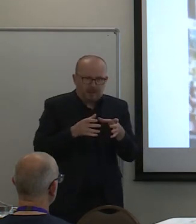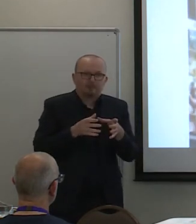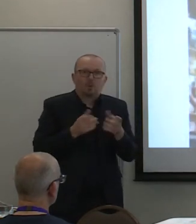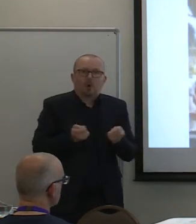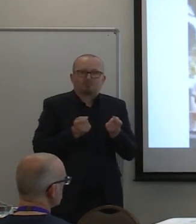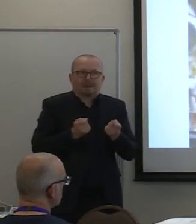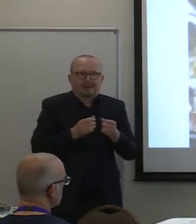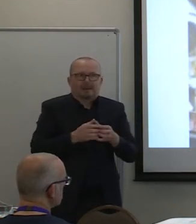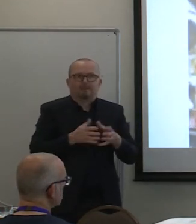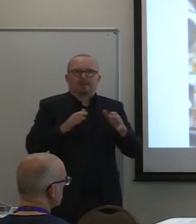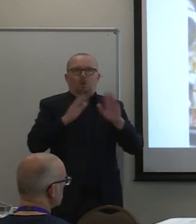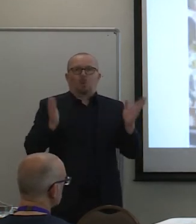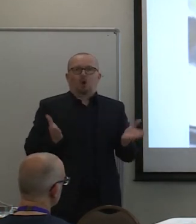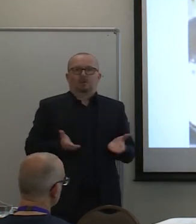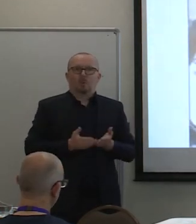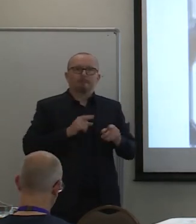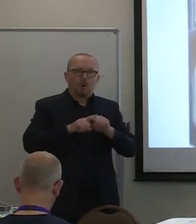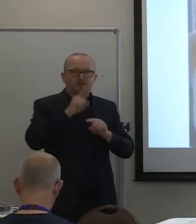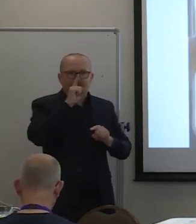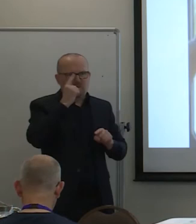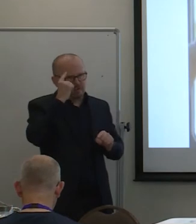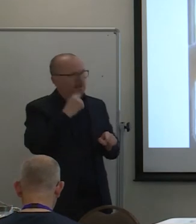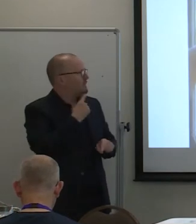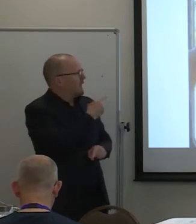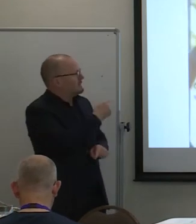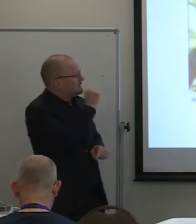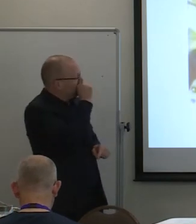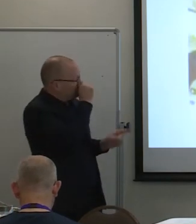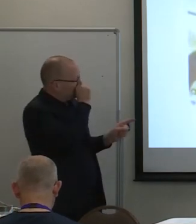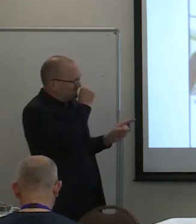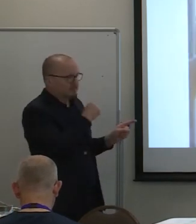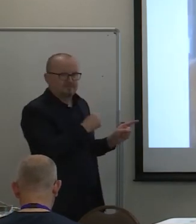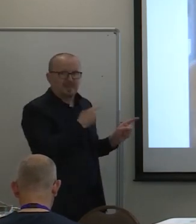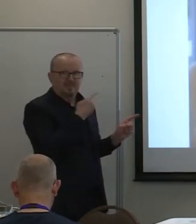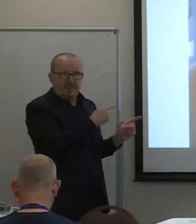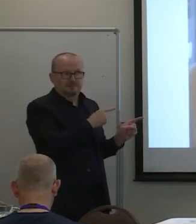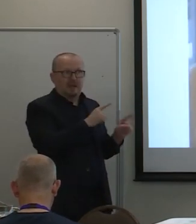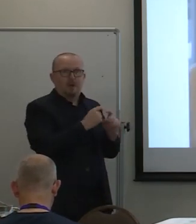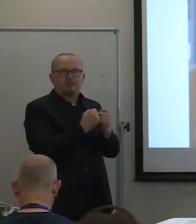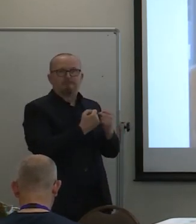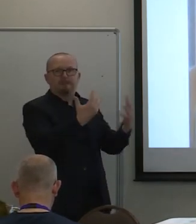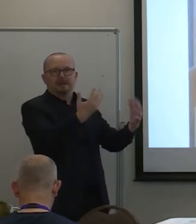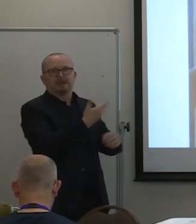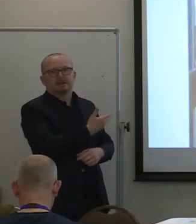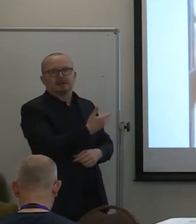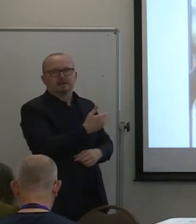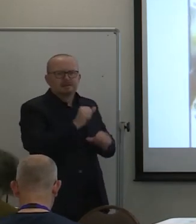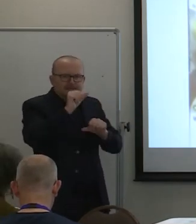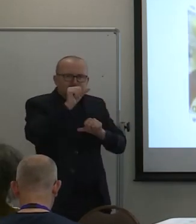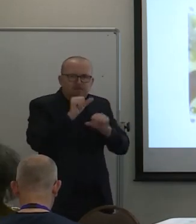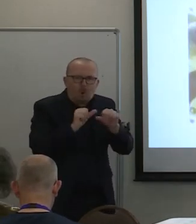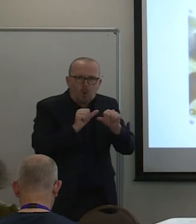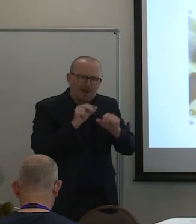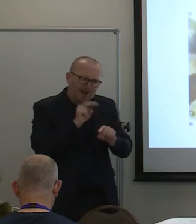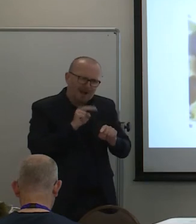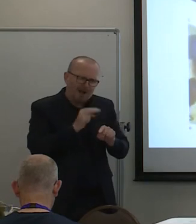people think like this. Bite-sized, visual snippets of information that become consumed, adored, and disposed of